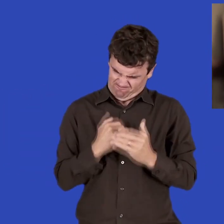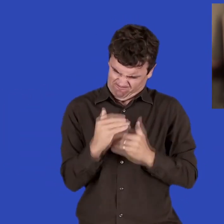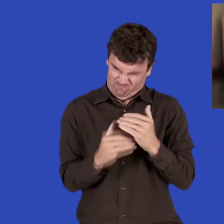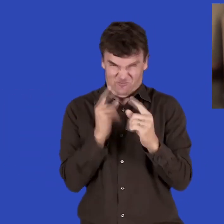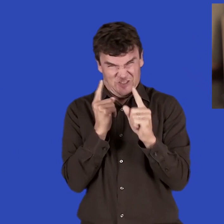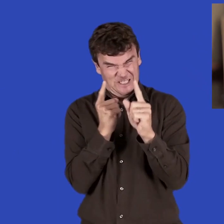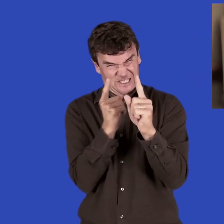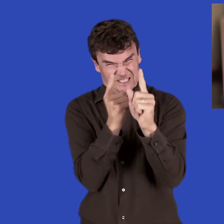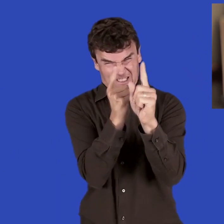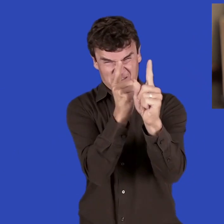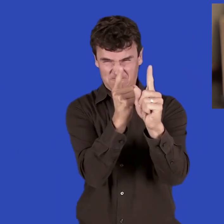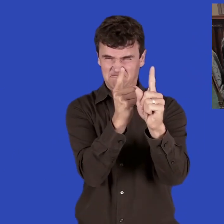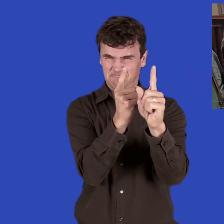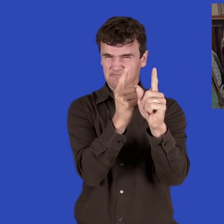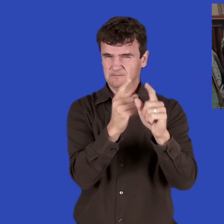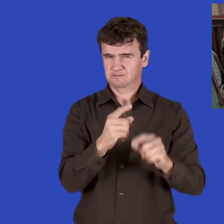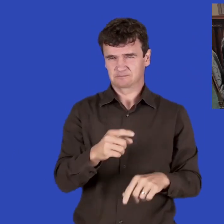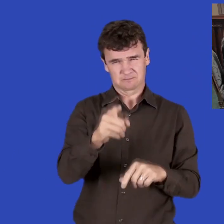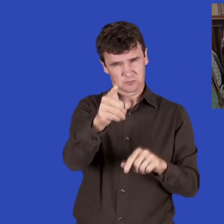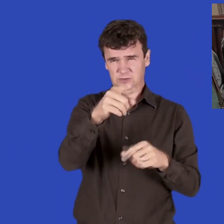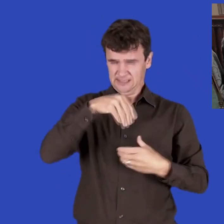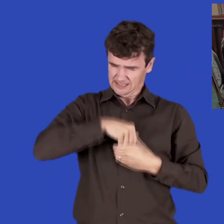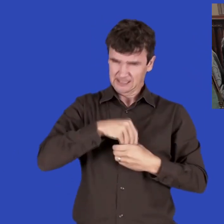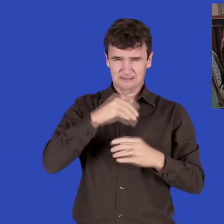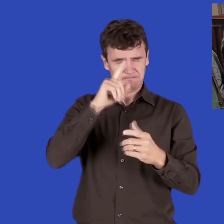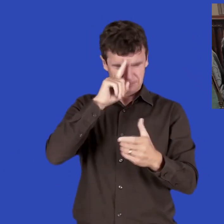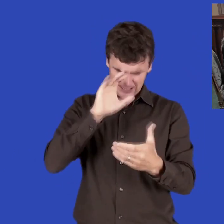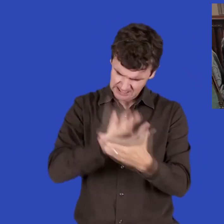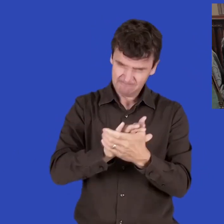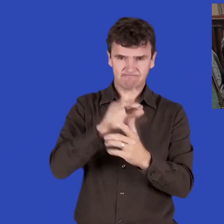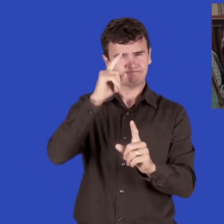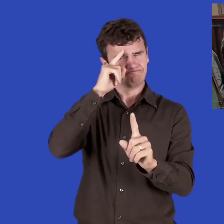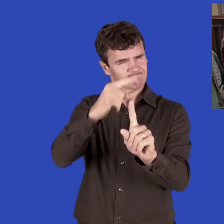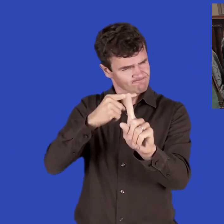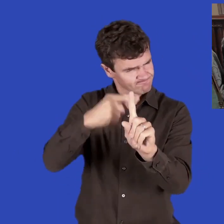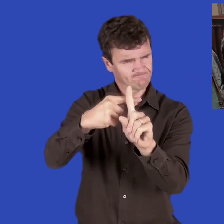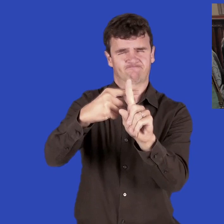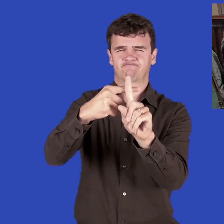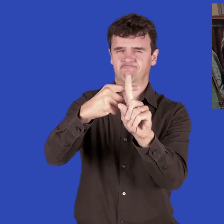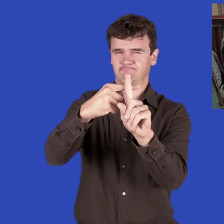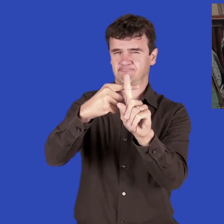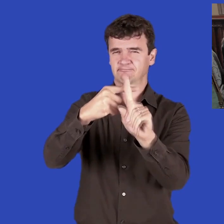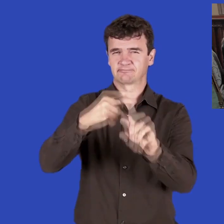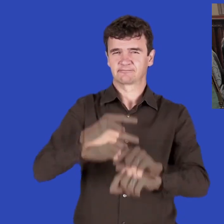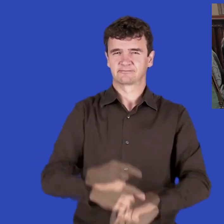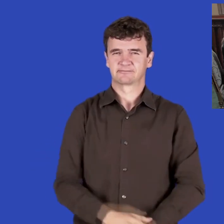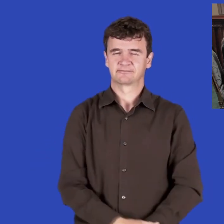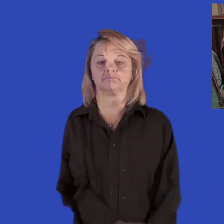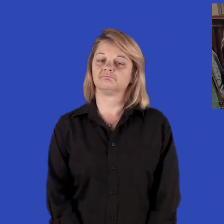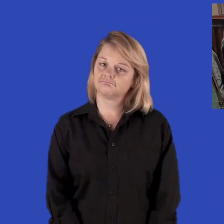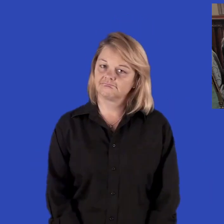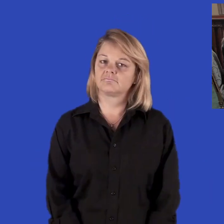difficult times, and that you are going to succeed in whatever it is that you end up doing. You have to